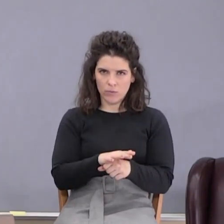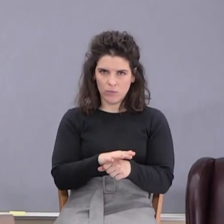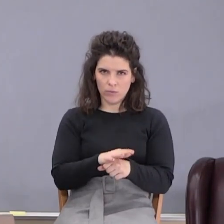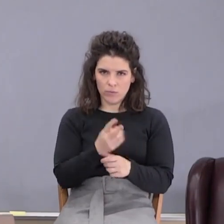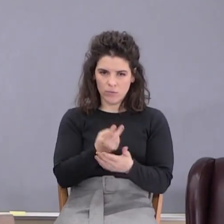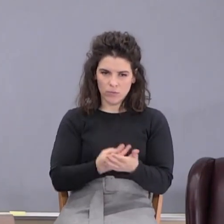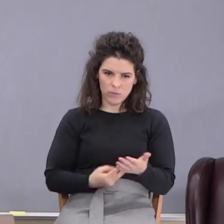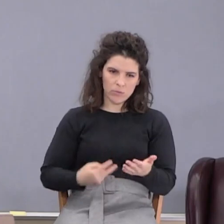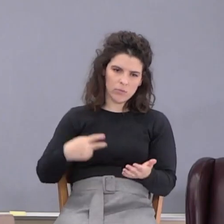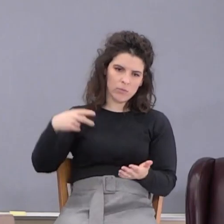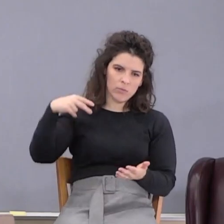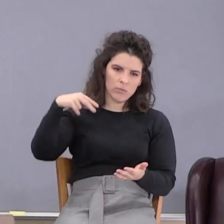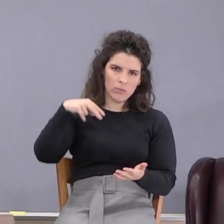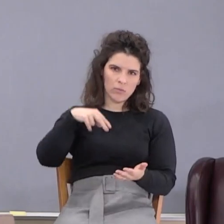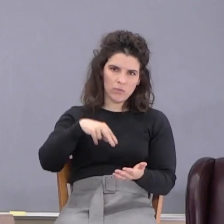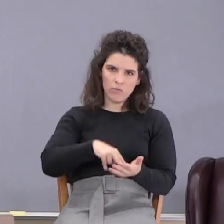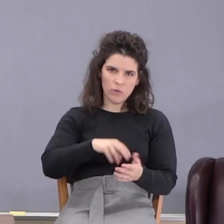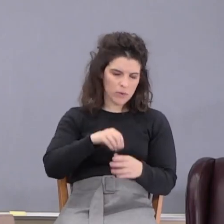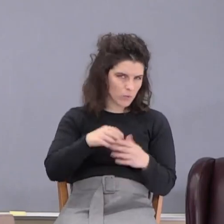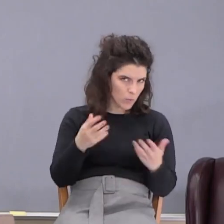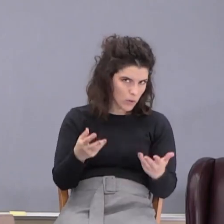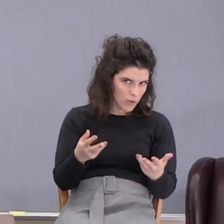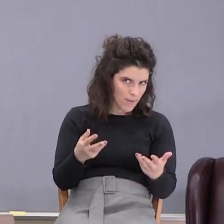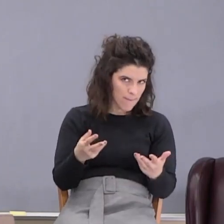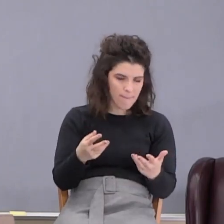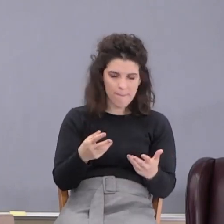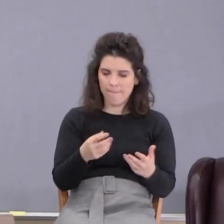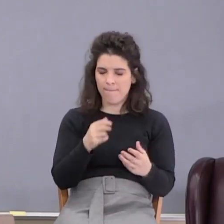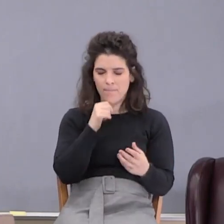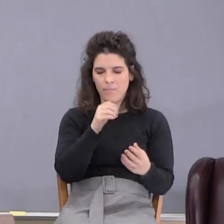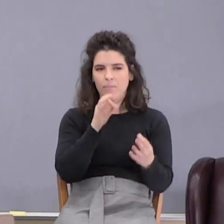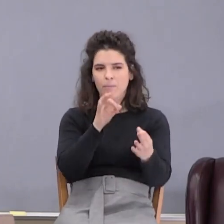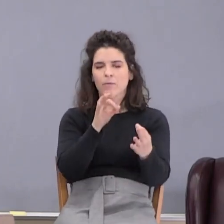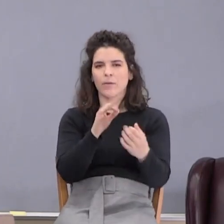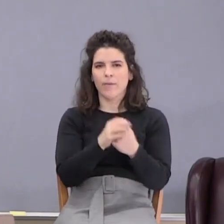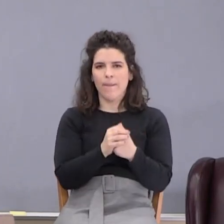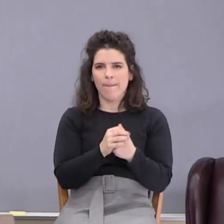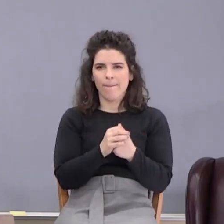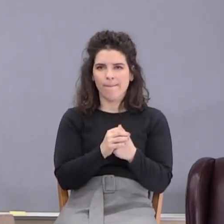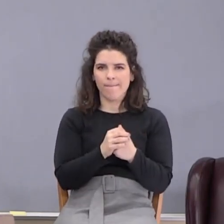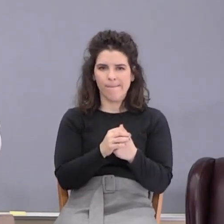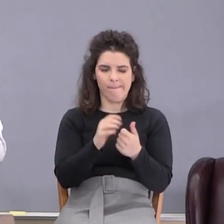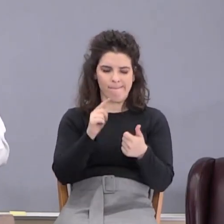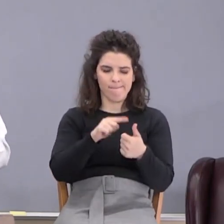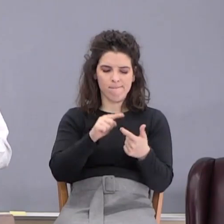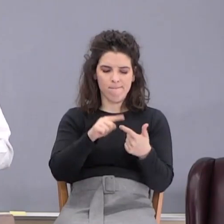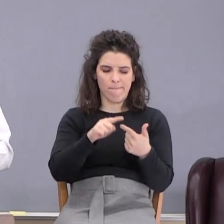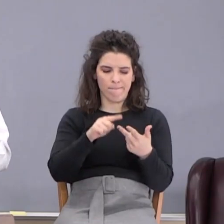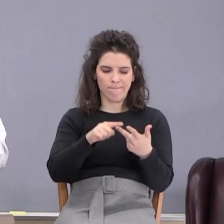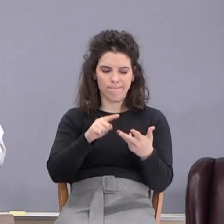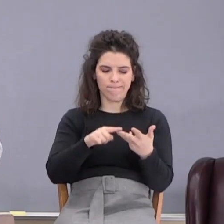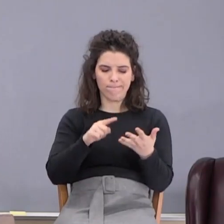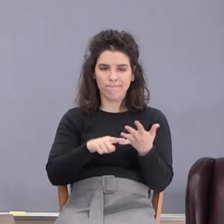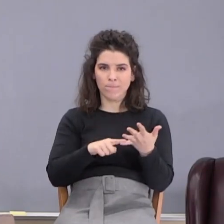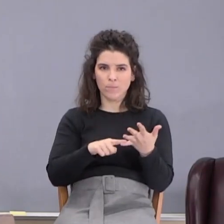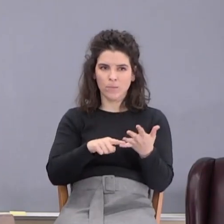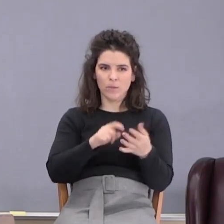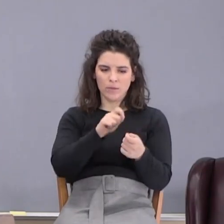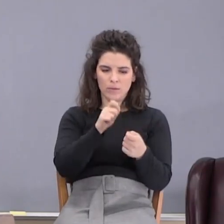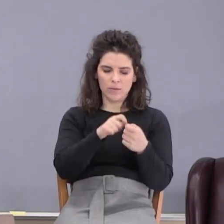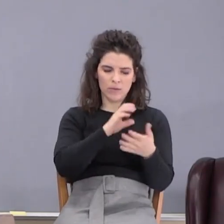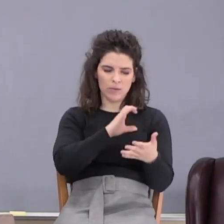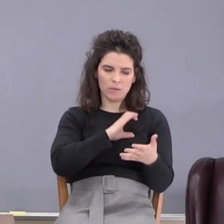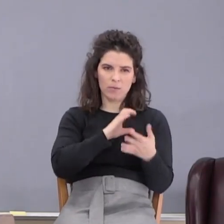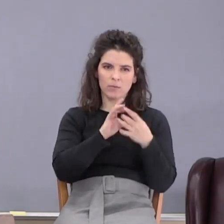is raised in what? In corruption. There are five specific characteristics in relationship